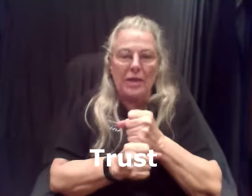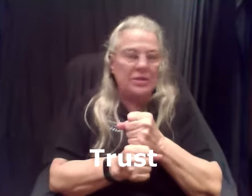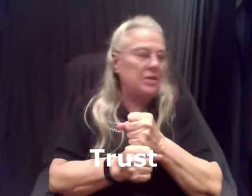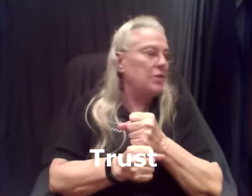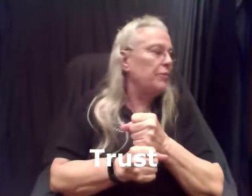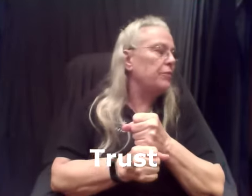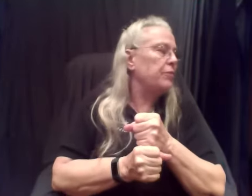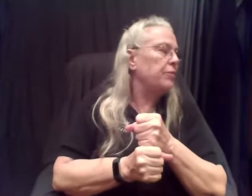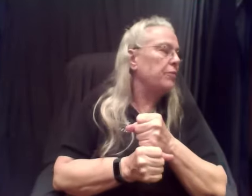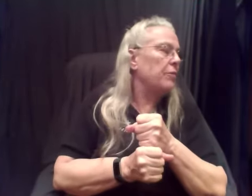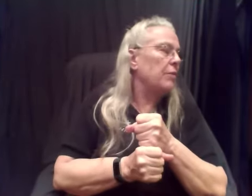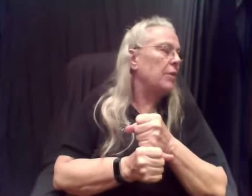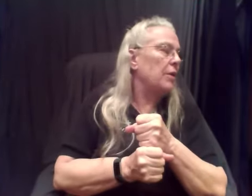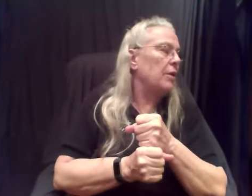Trust.